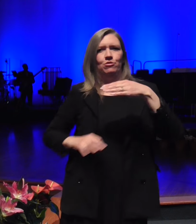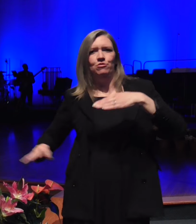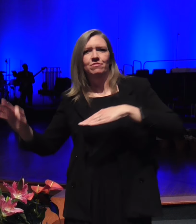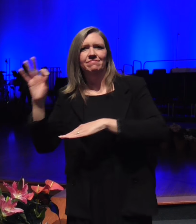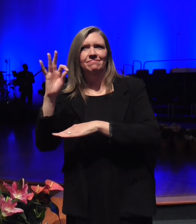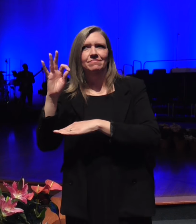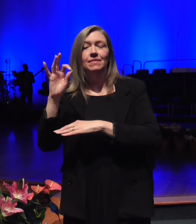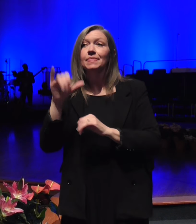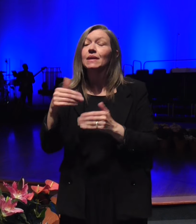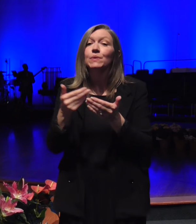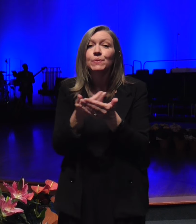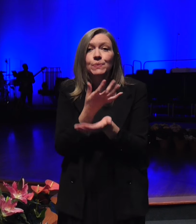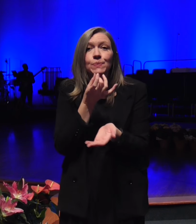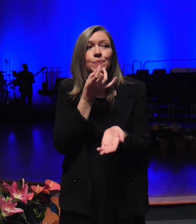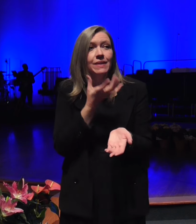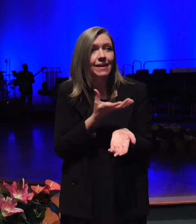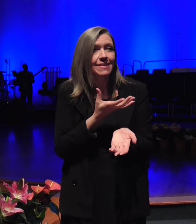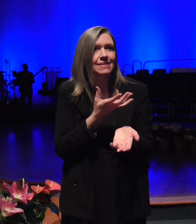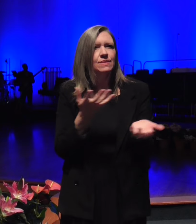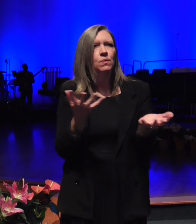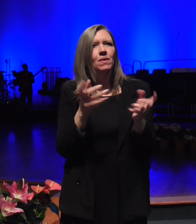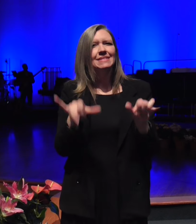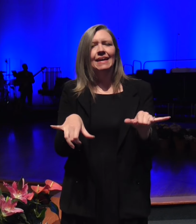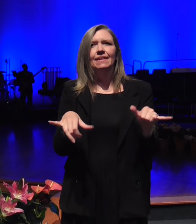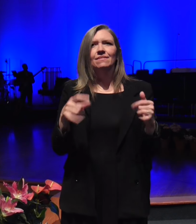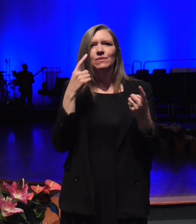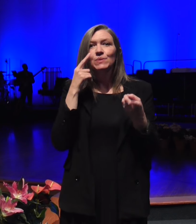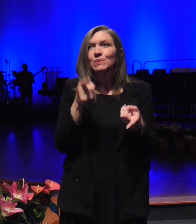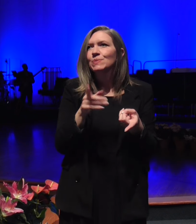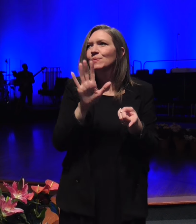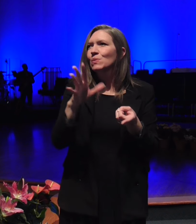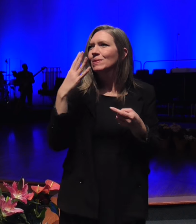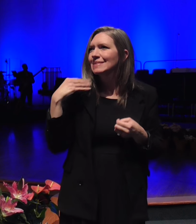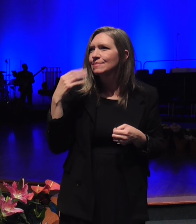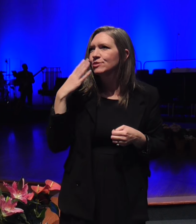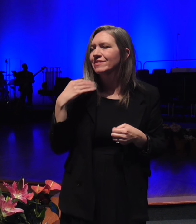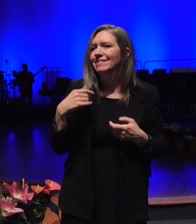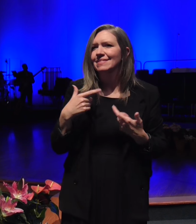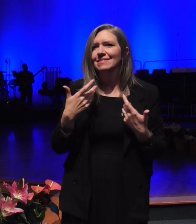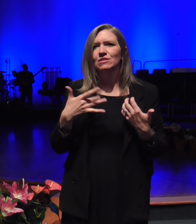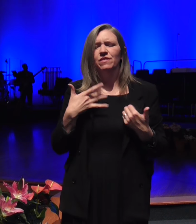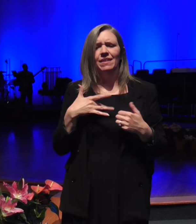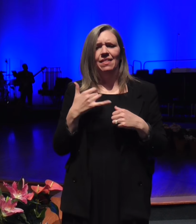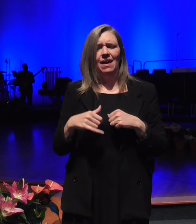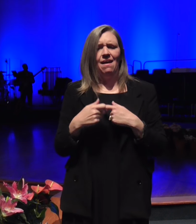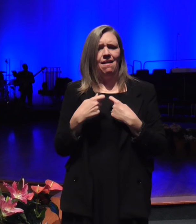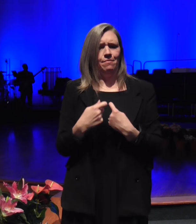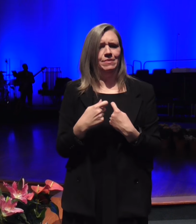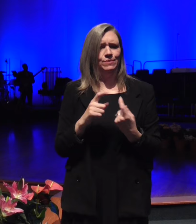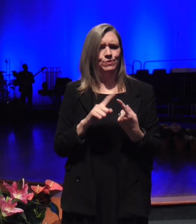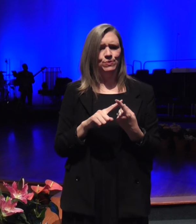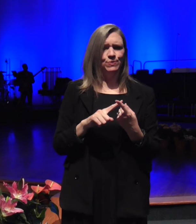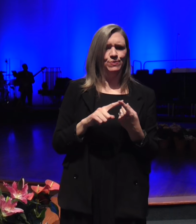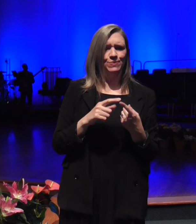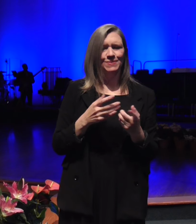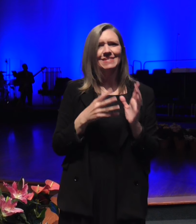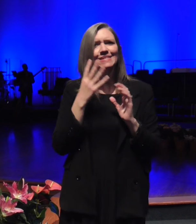light that is being called to be illuminated in your experience so you can live as a